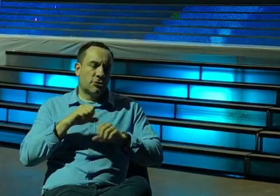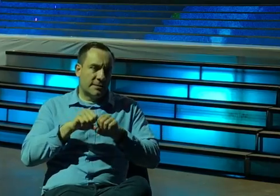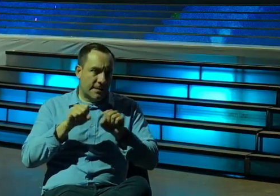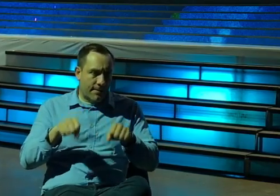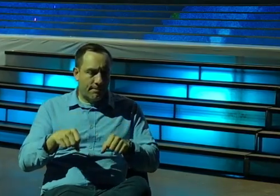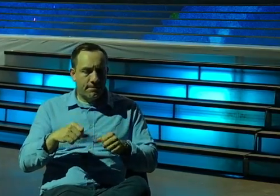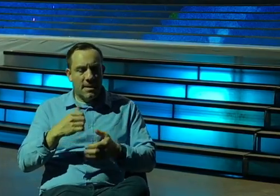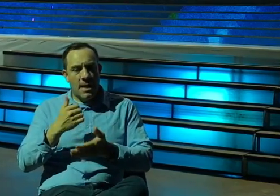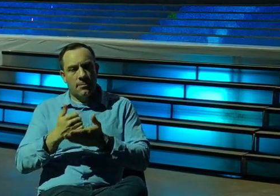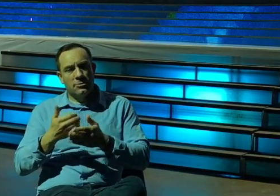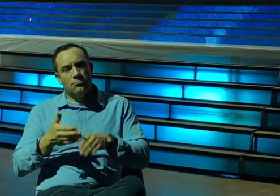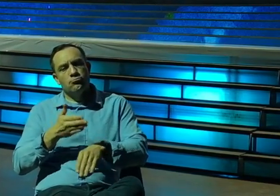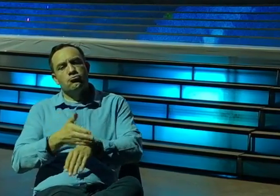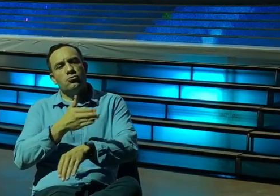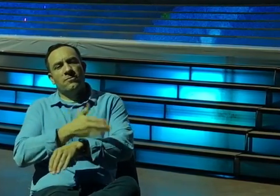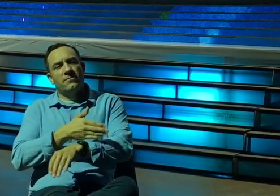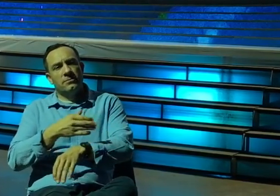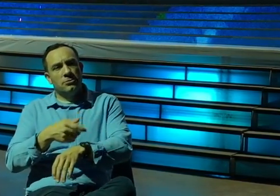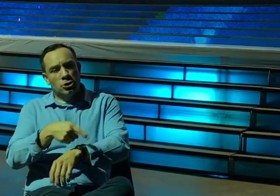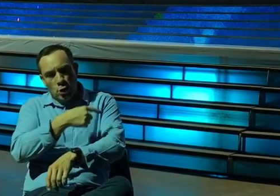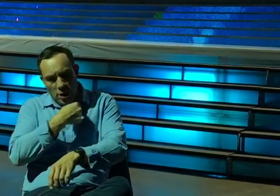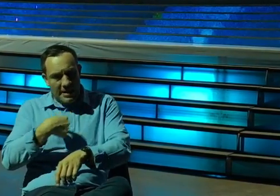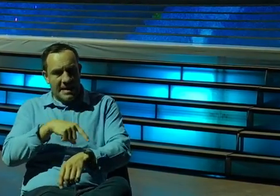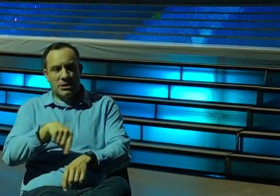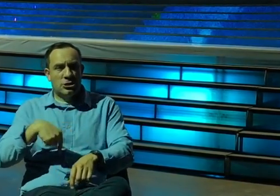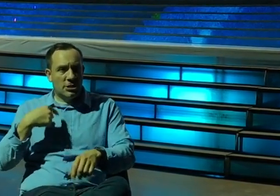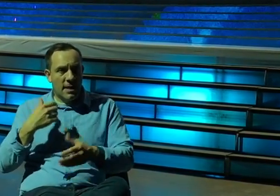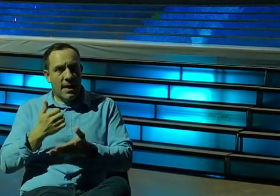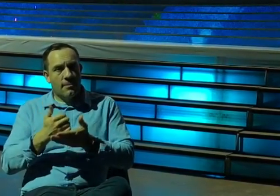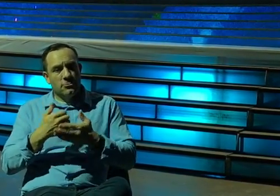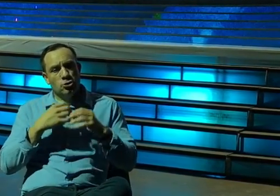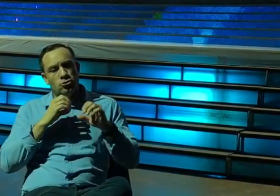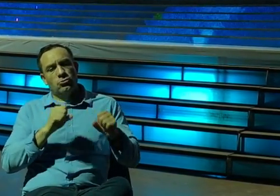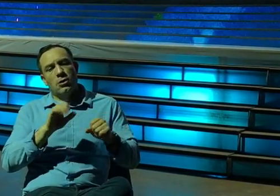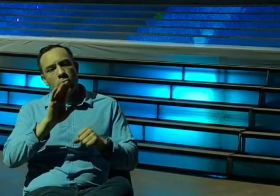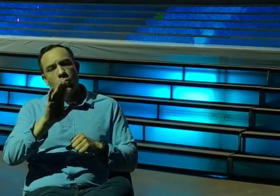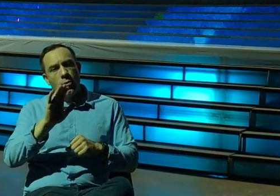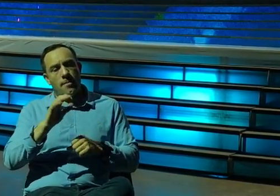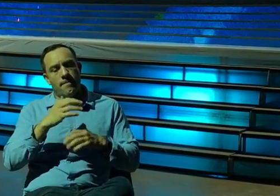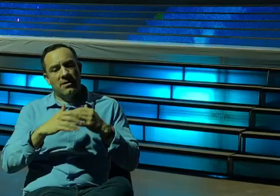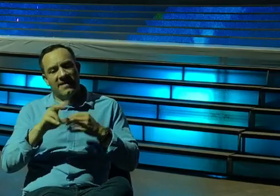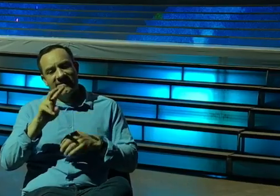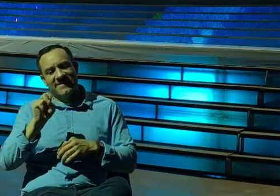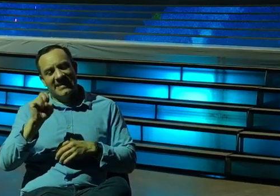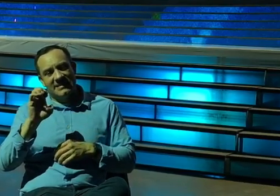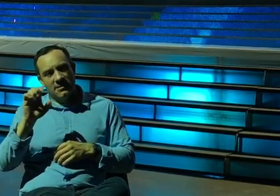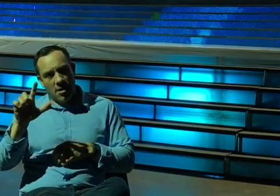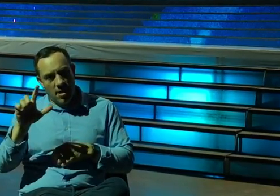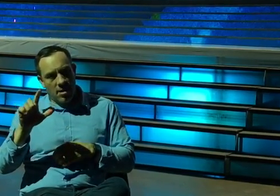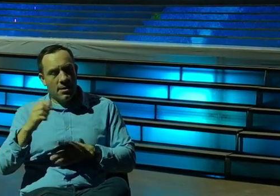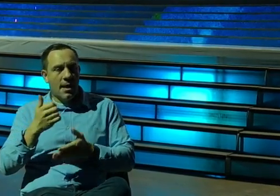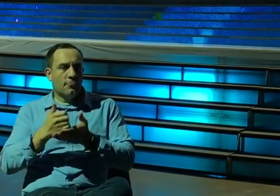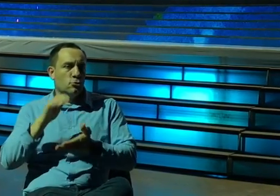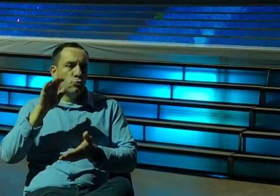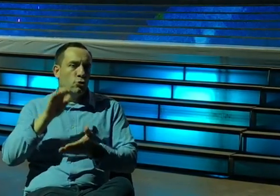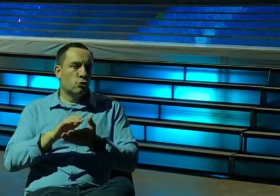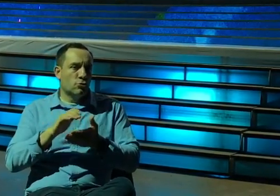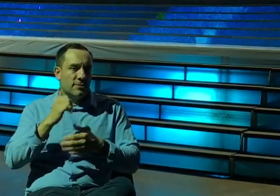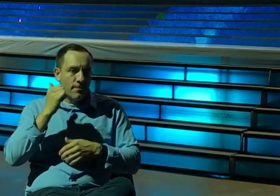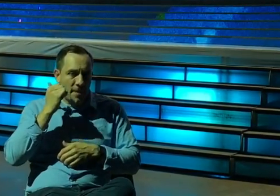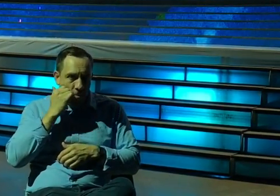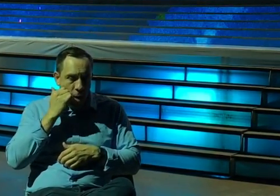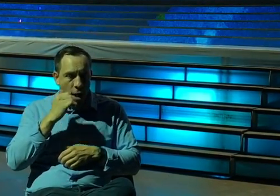improves circulation, it strengthens your blood vessels, it helps reduce the physical symptoms of menopause, hot